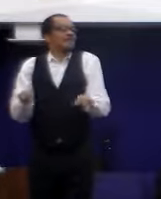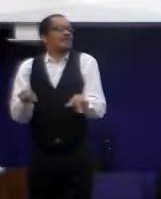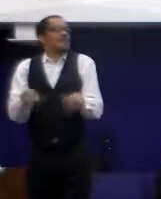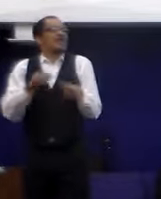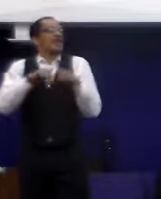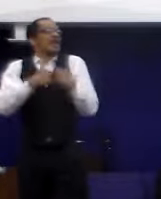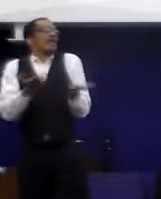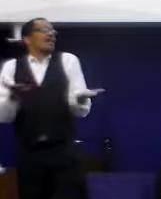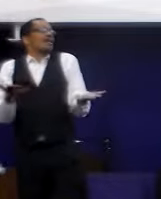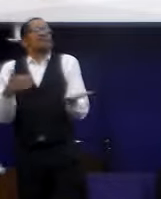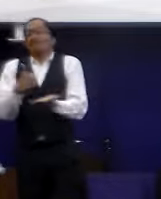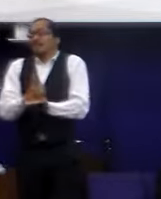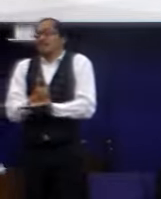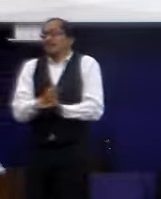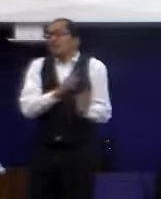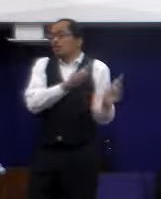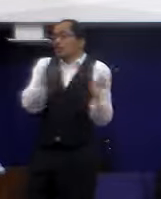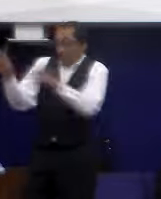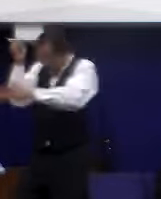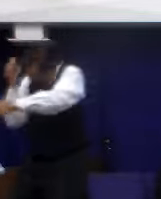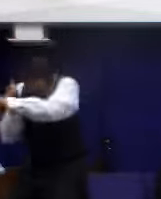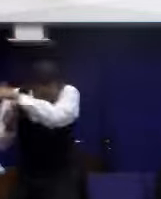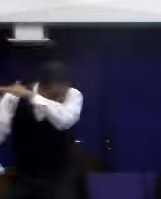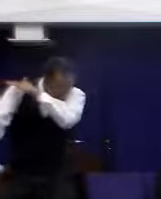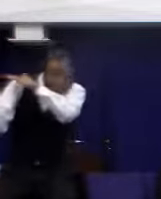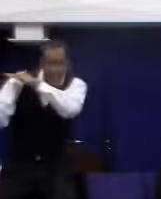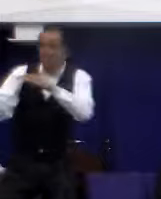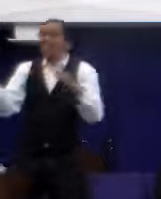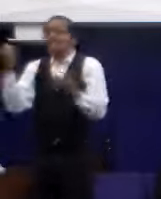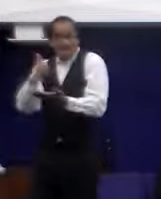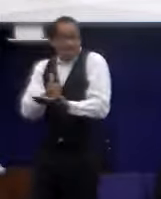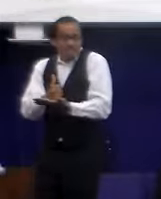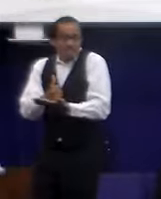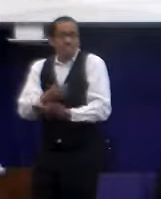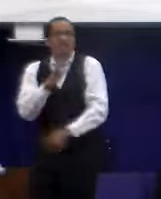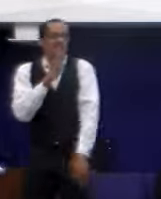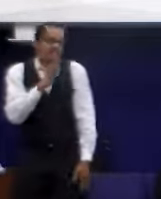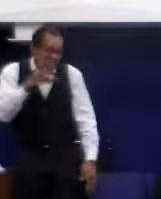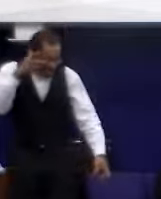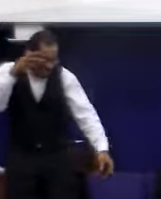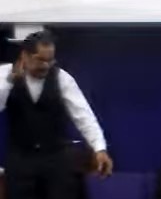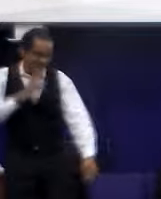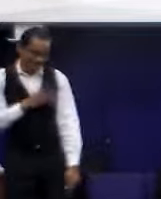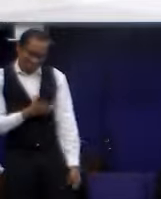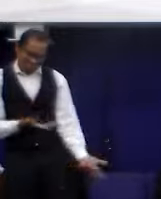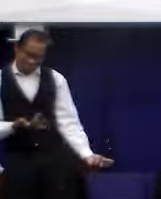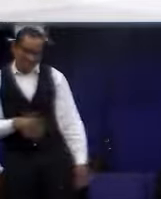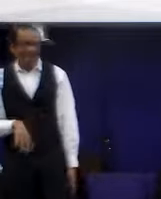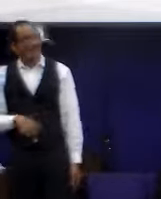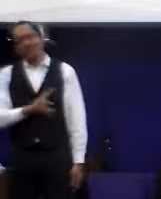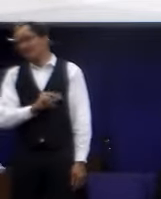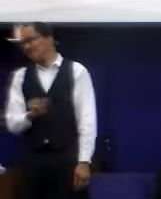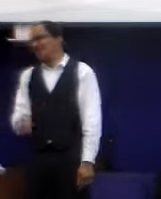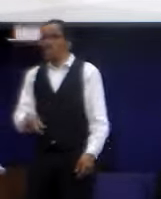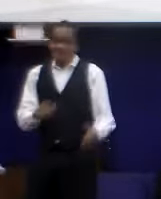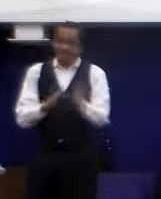Amen. Are you going to run and hide? Amen. Are you going to try to speak to the devil on your own? Wow. You know, when Jesus